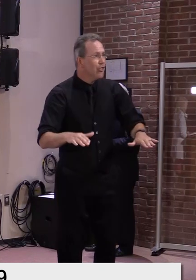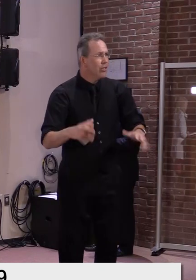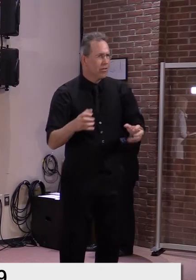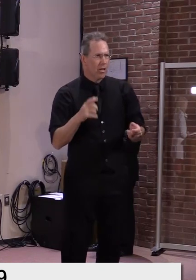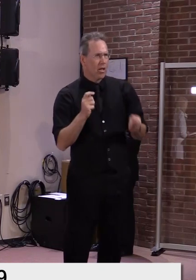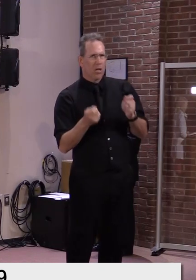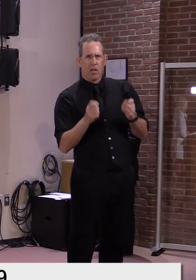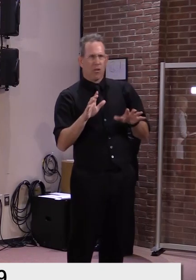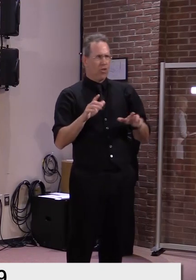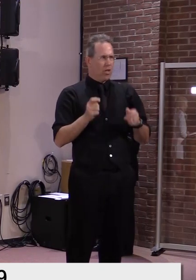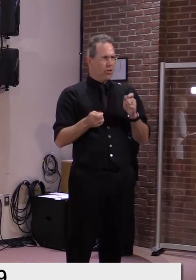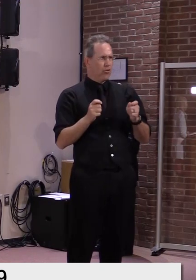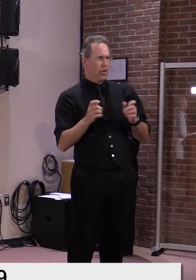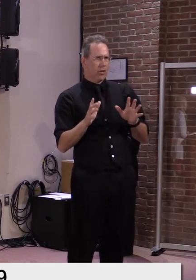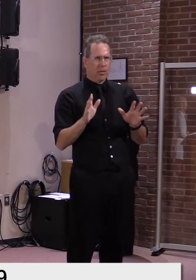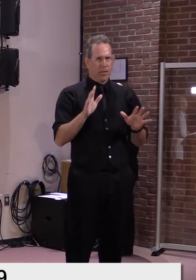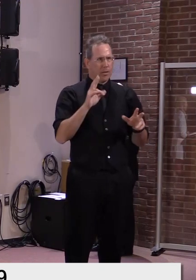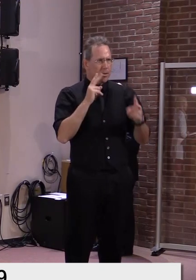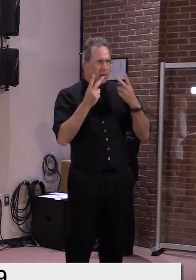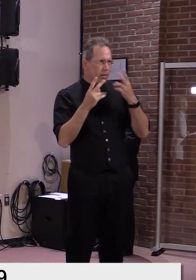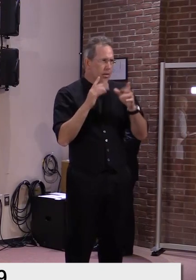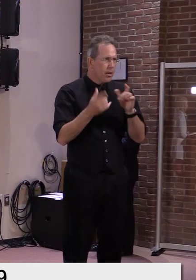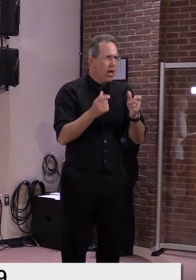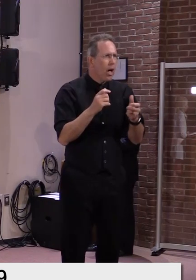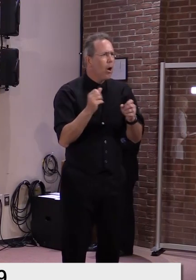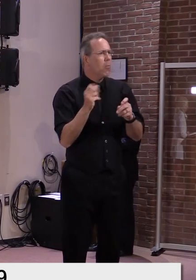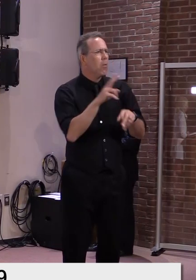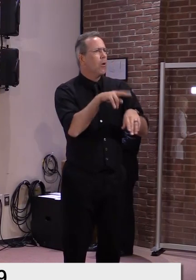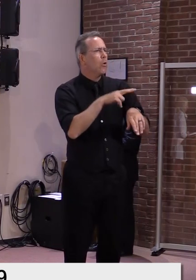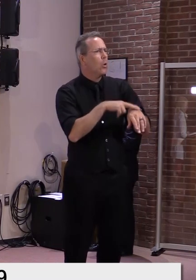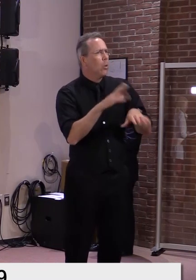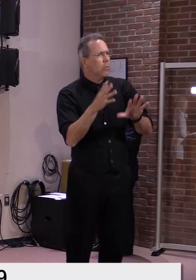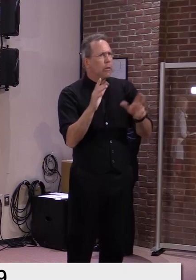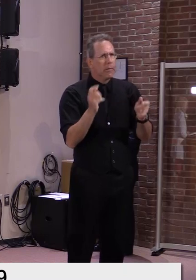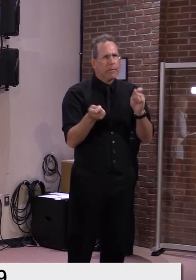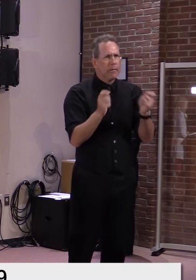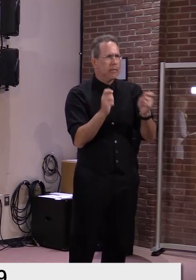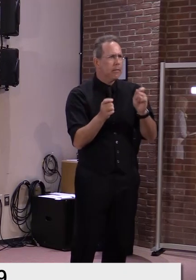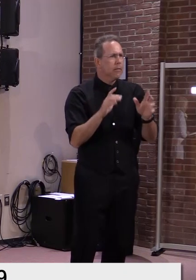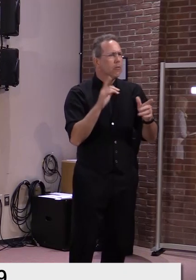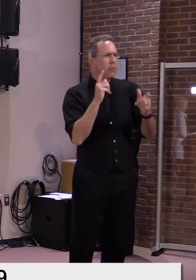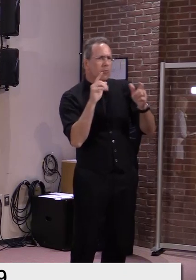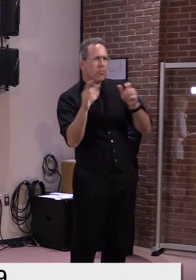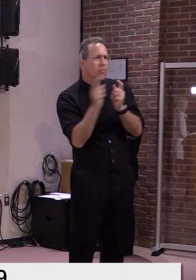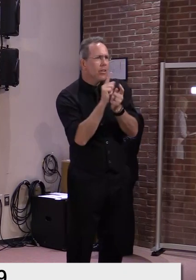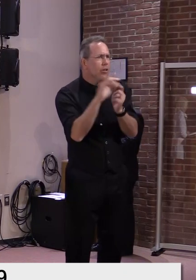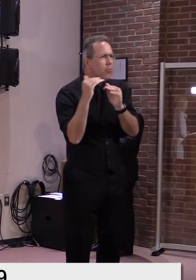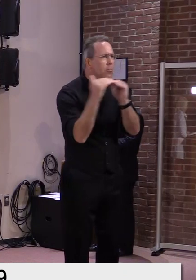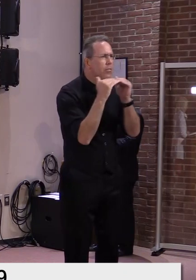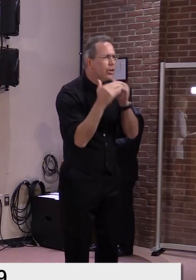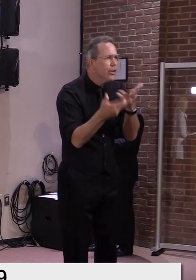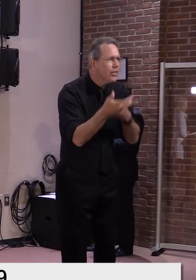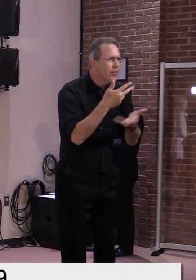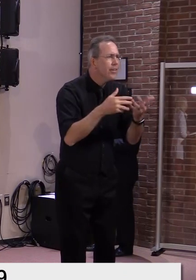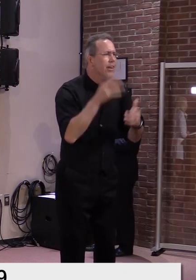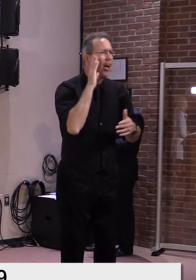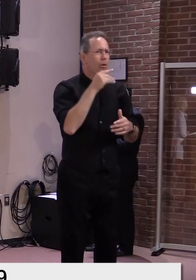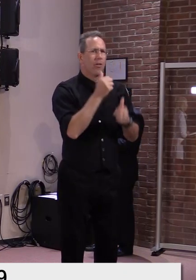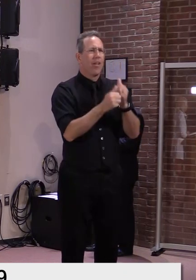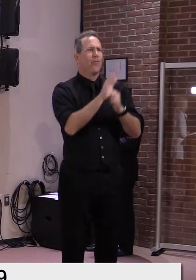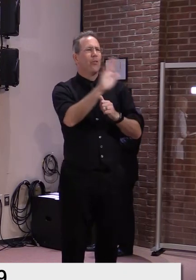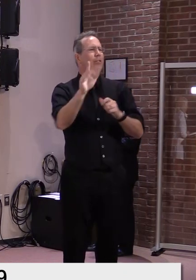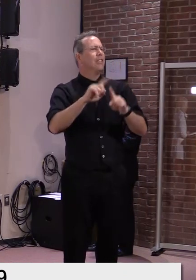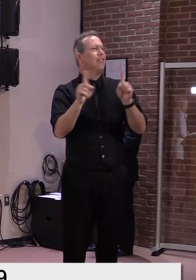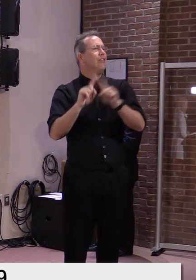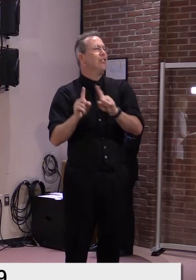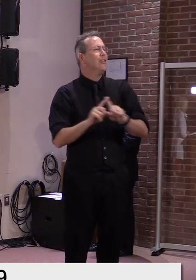of social interactions with their peers. Every child and youth is different. For some children and youth who are more